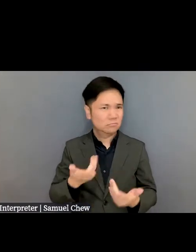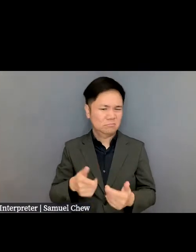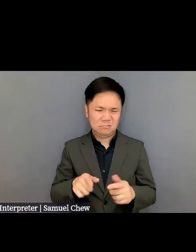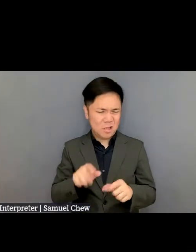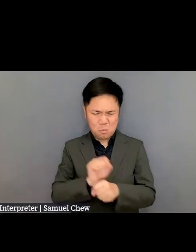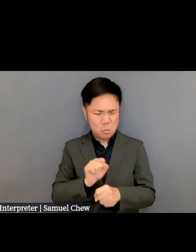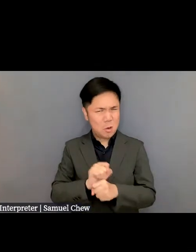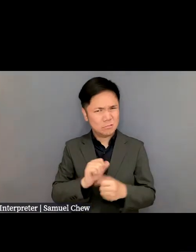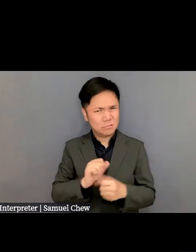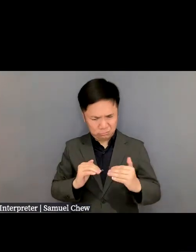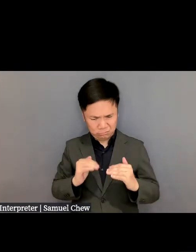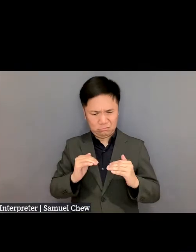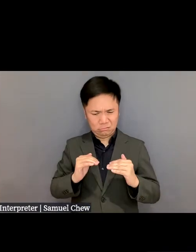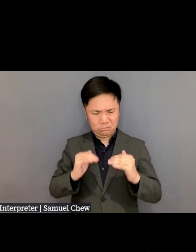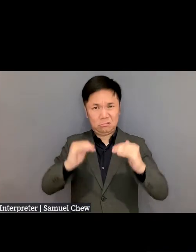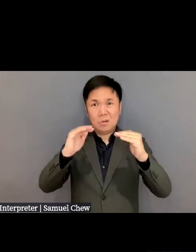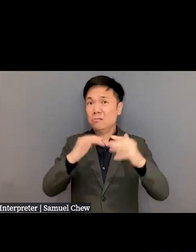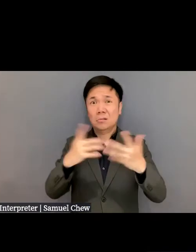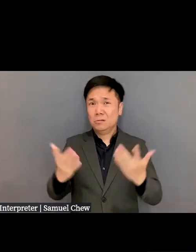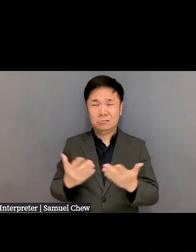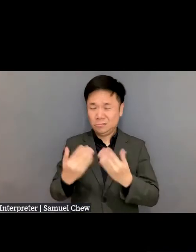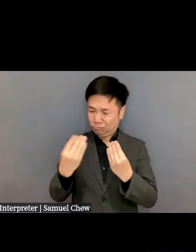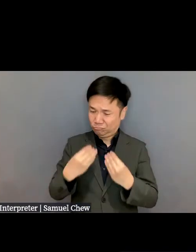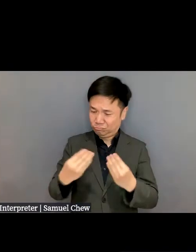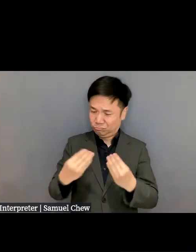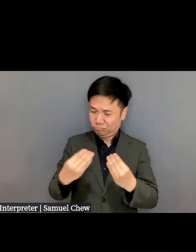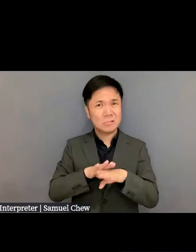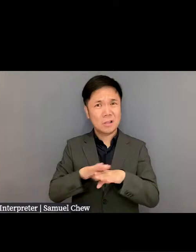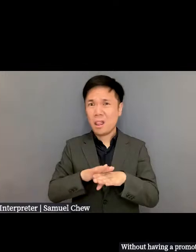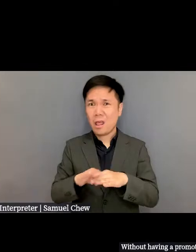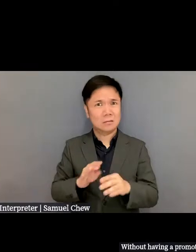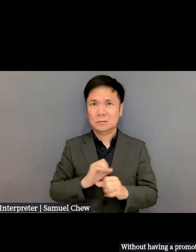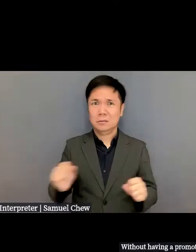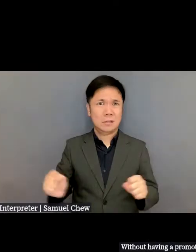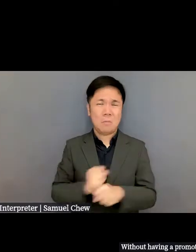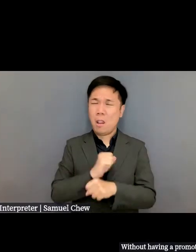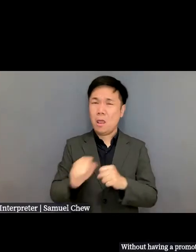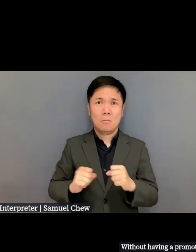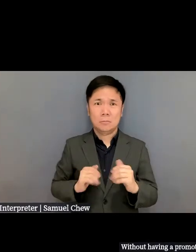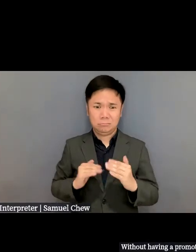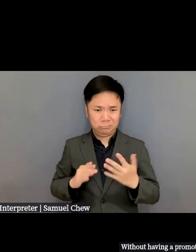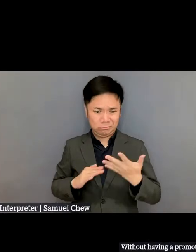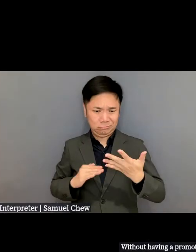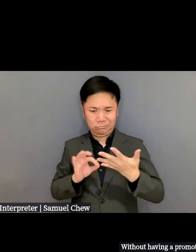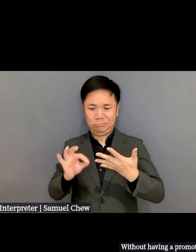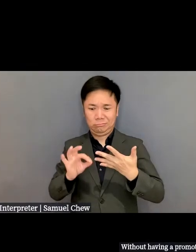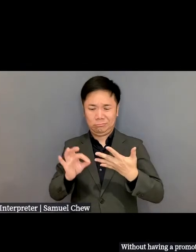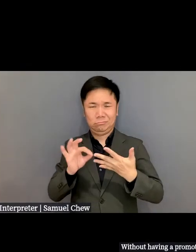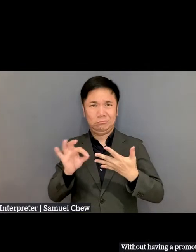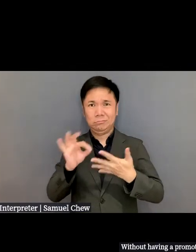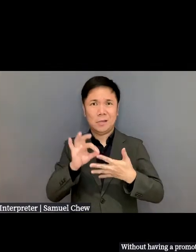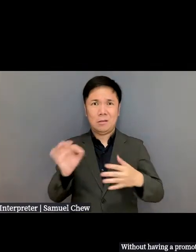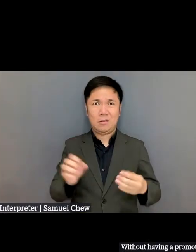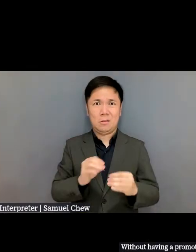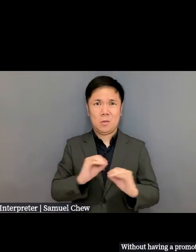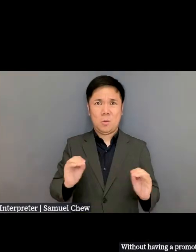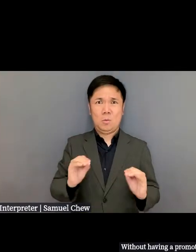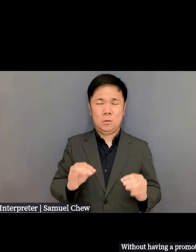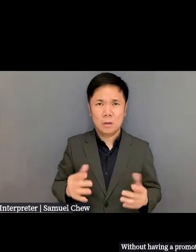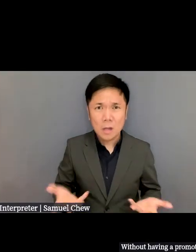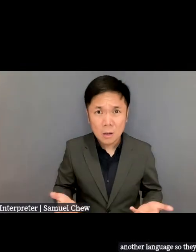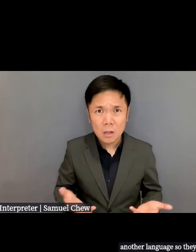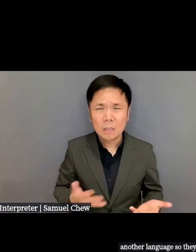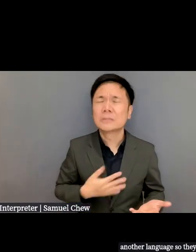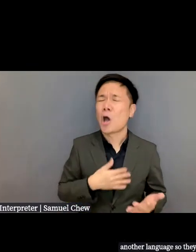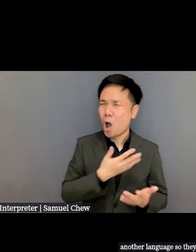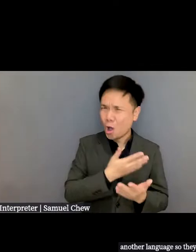having qualification, without learning another language so they can receive all their tourists. So this is the type of numbers and